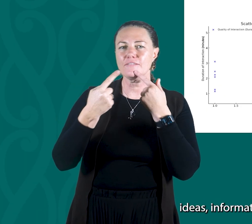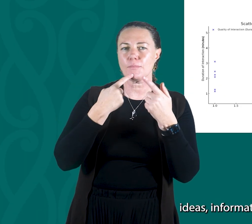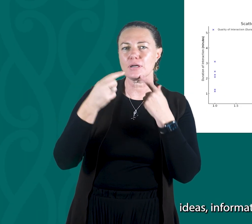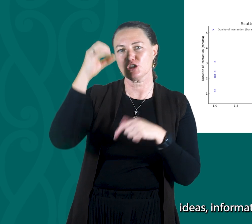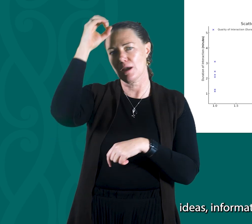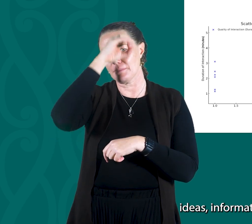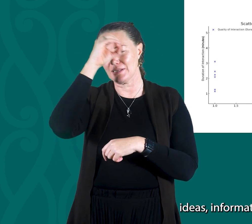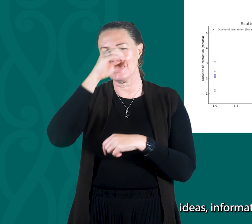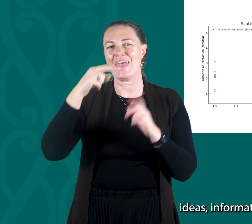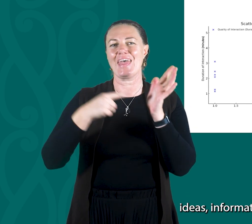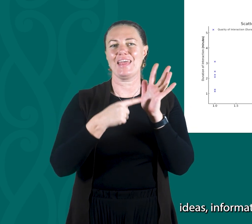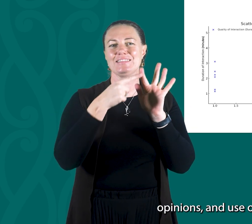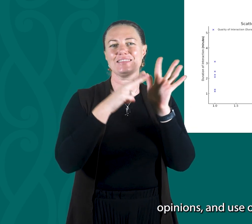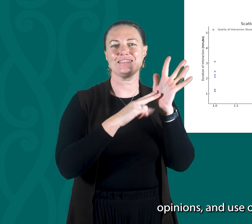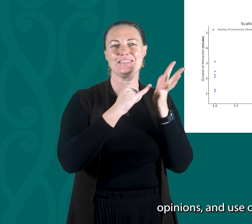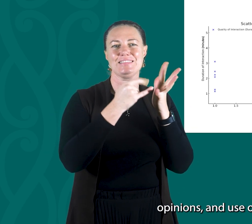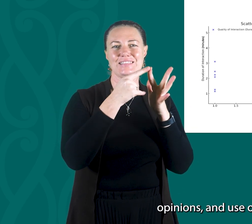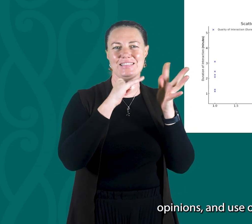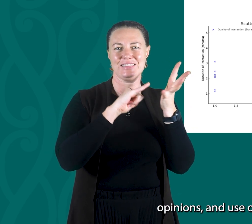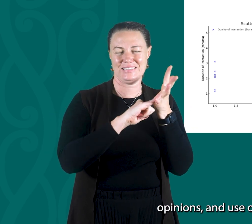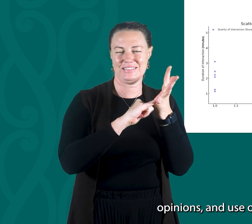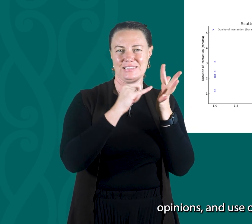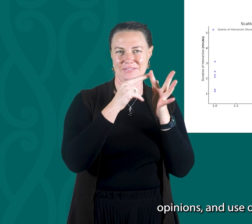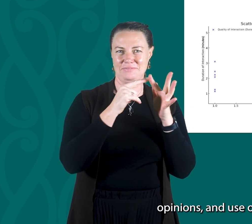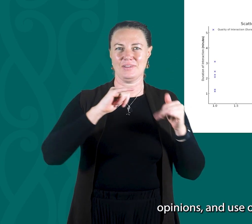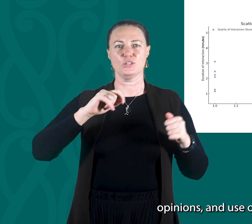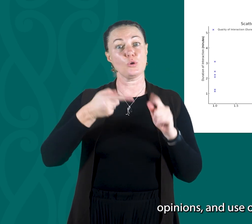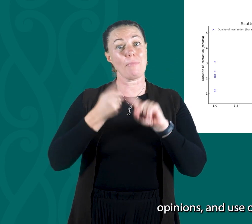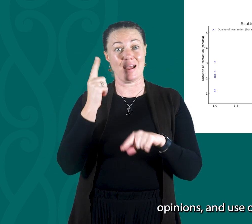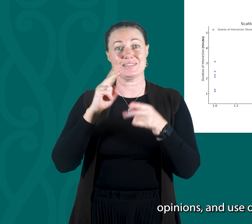ideas, information, opinions, and use of tenses.